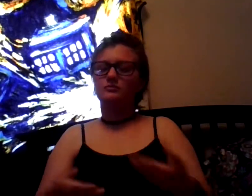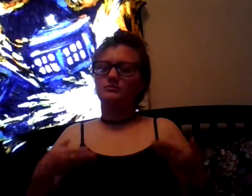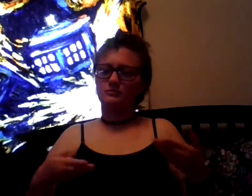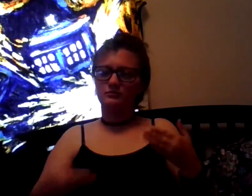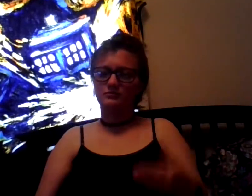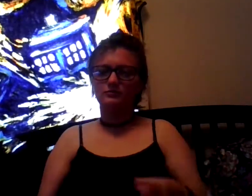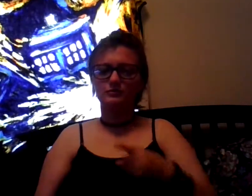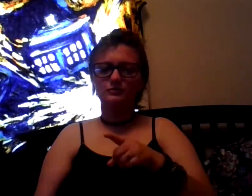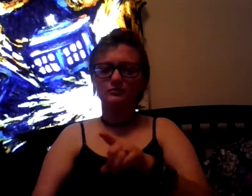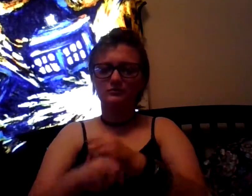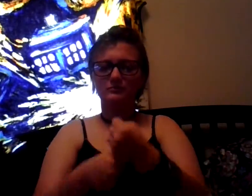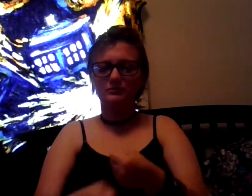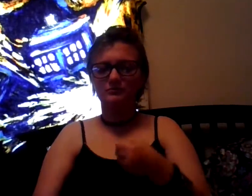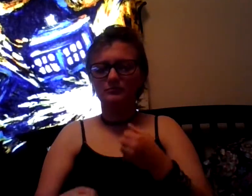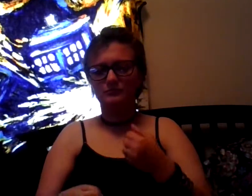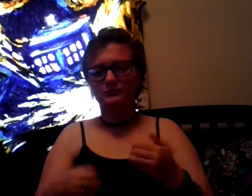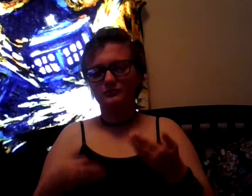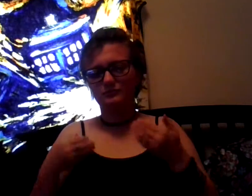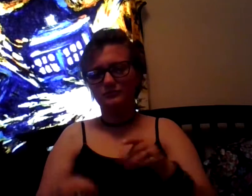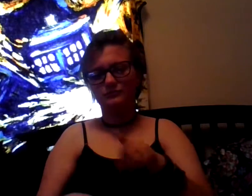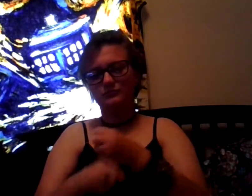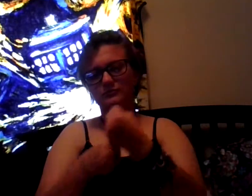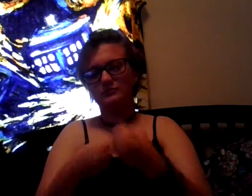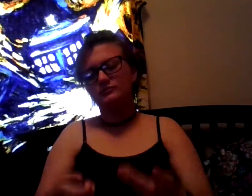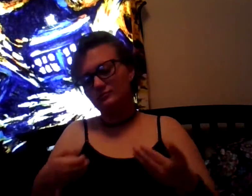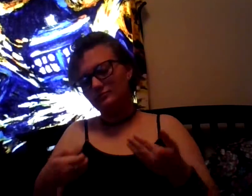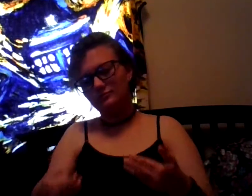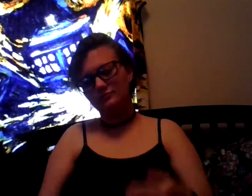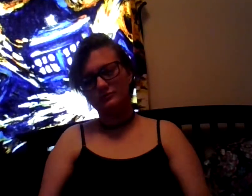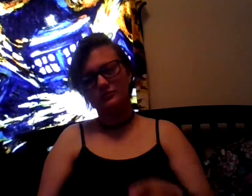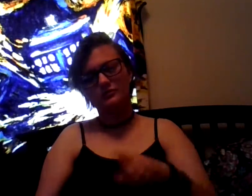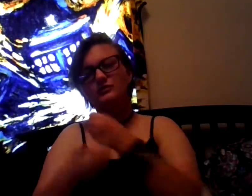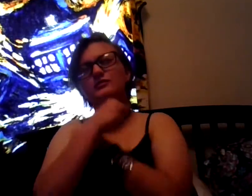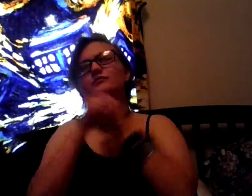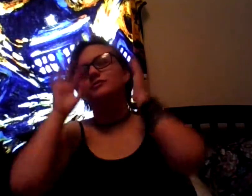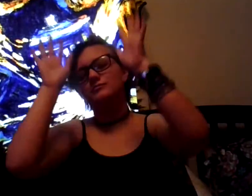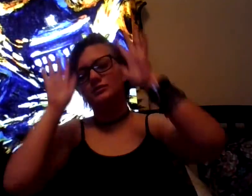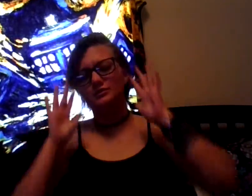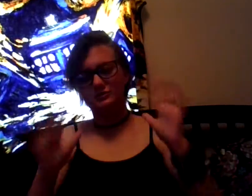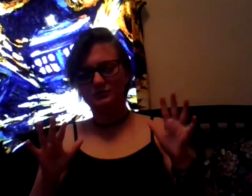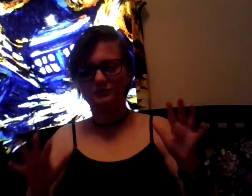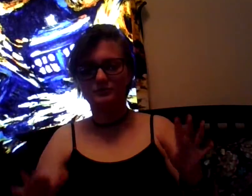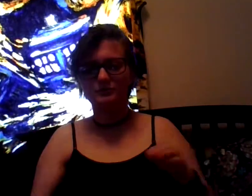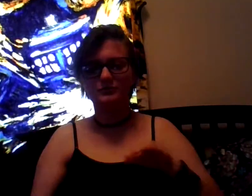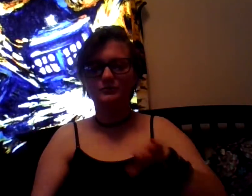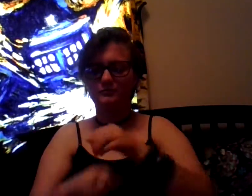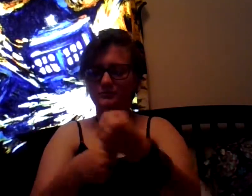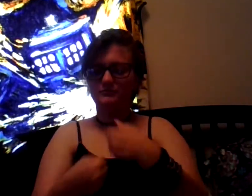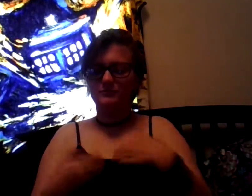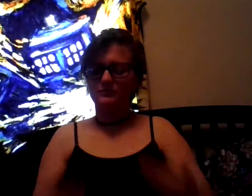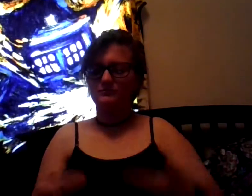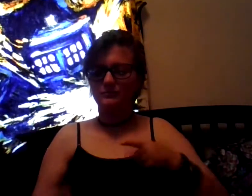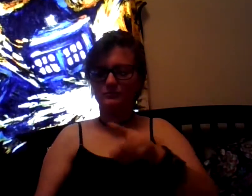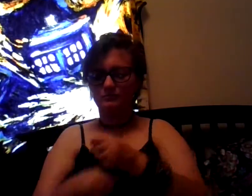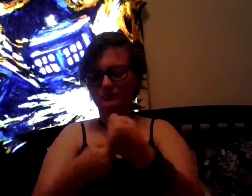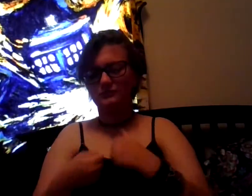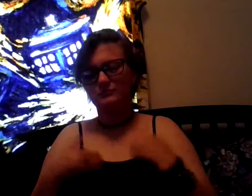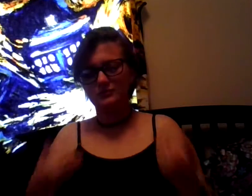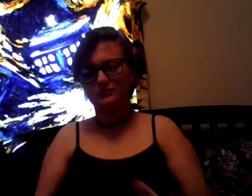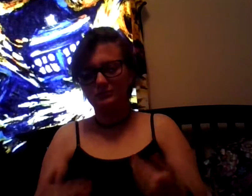ablaze. You fill me up, you fill me up. Your love is so amazing. You fill me up, you fill me up.